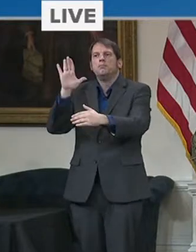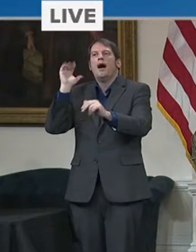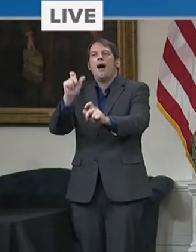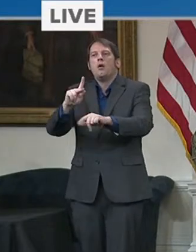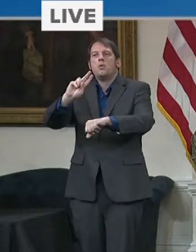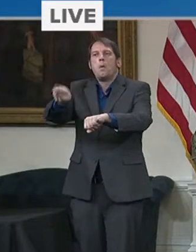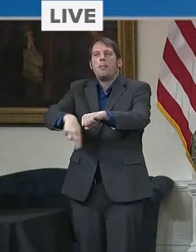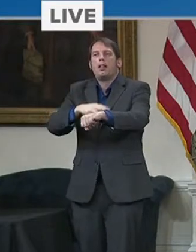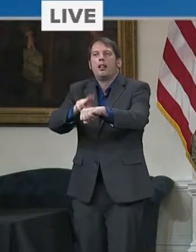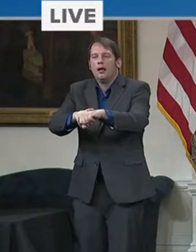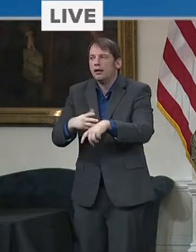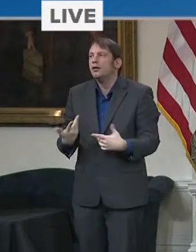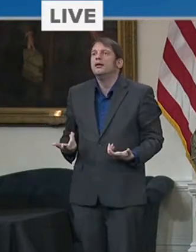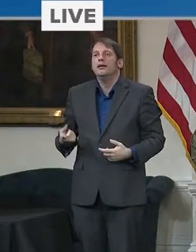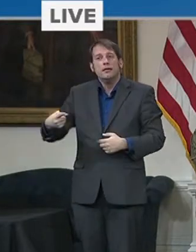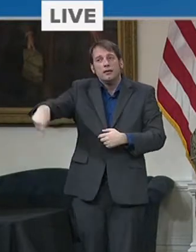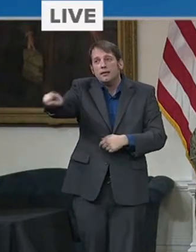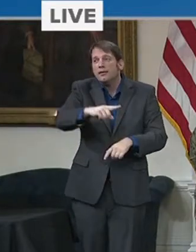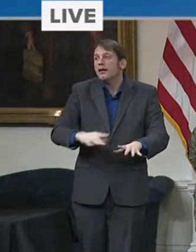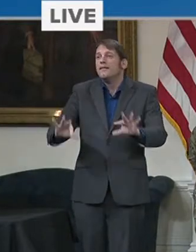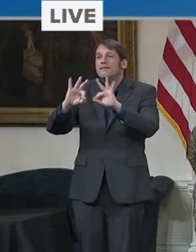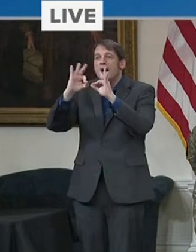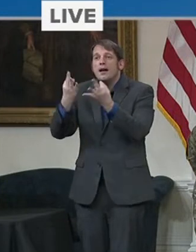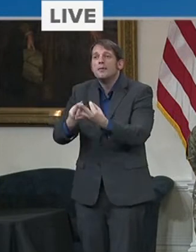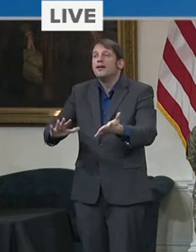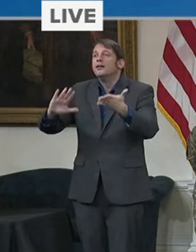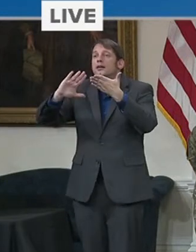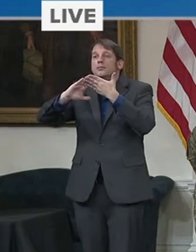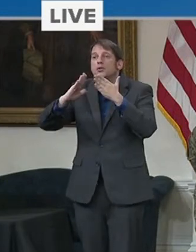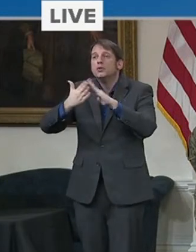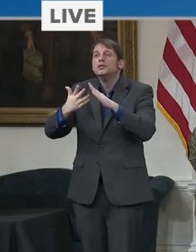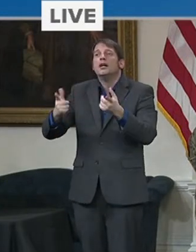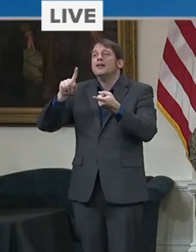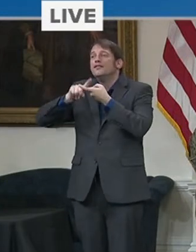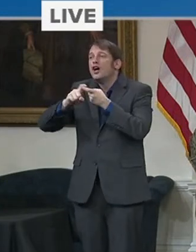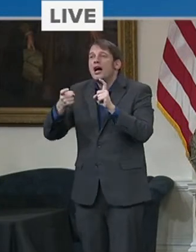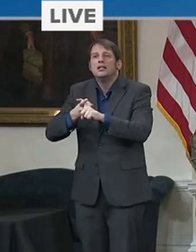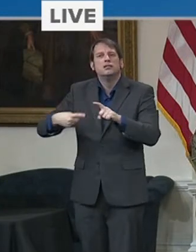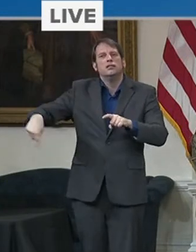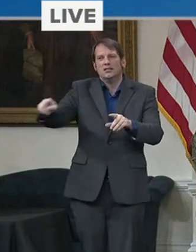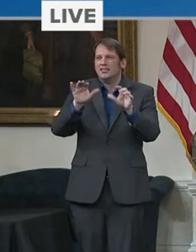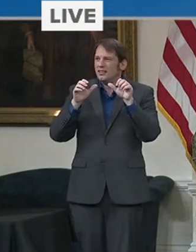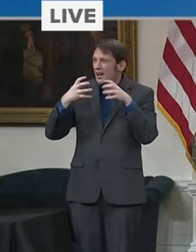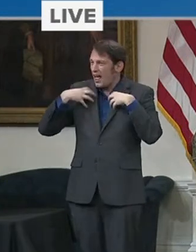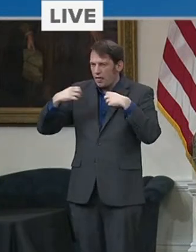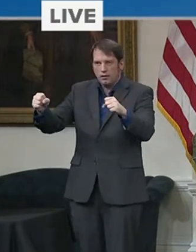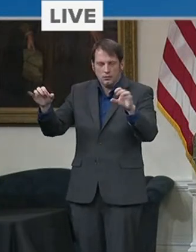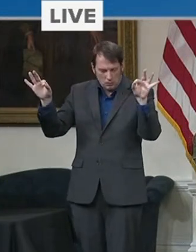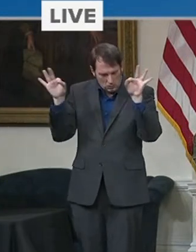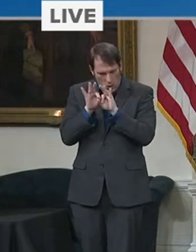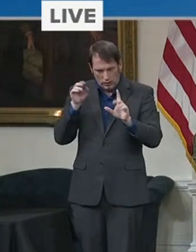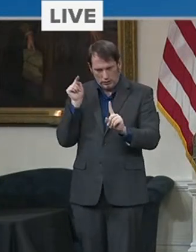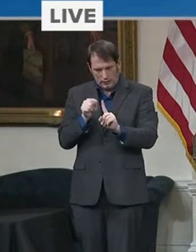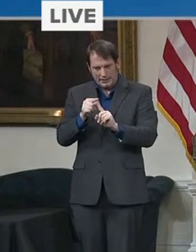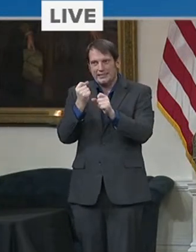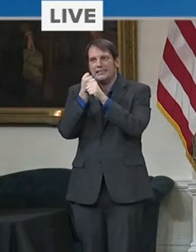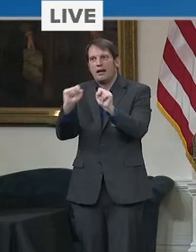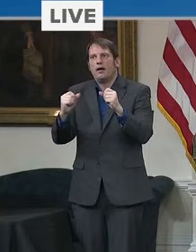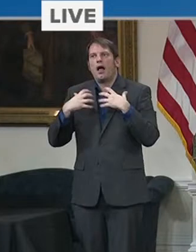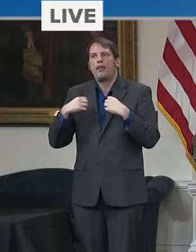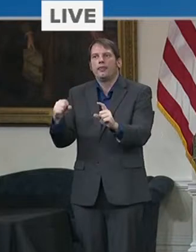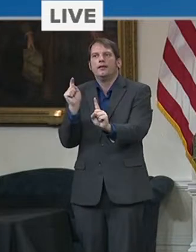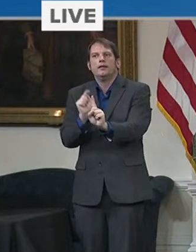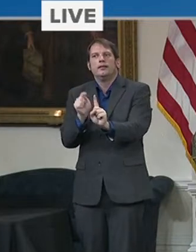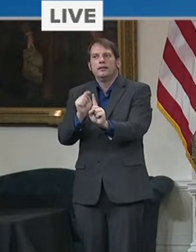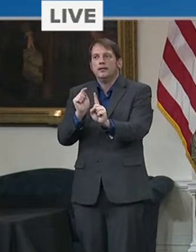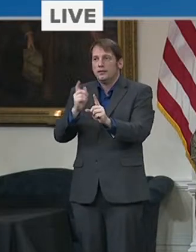friends, and your community healthy and safe. It's the way that we're going to be able to prevent more illnesses, more